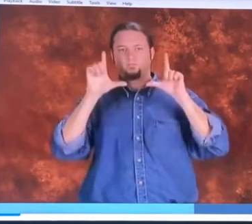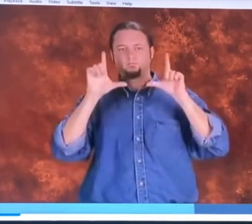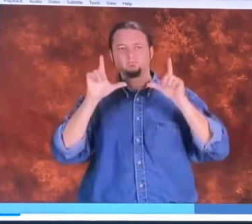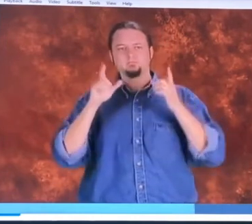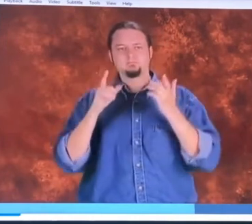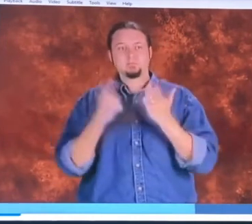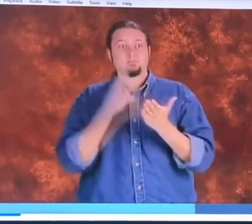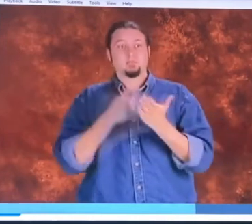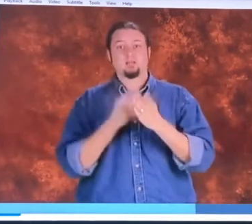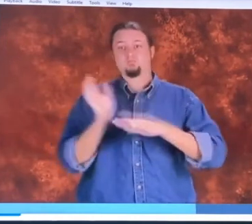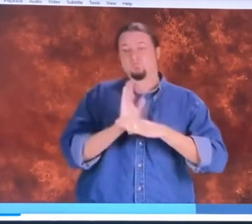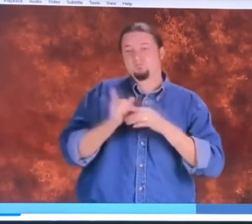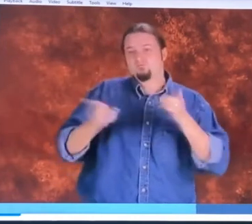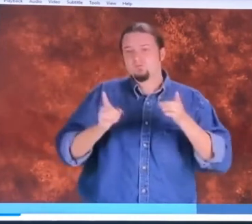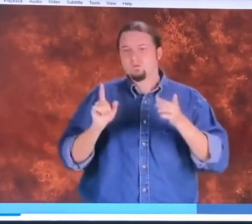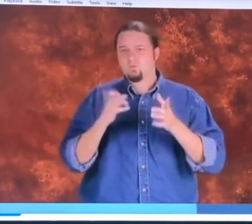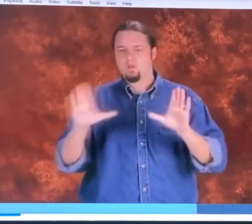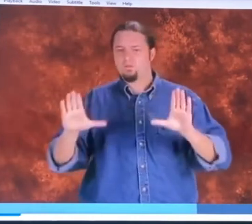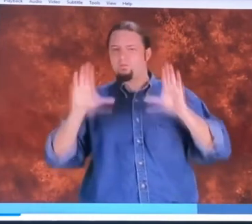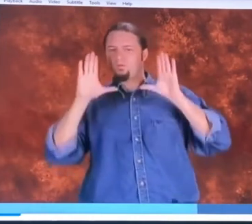And then the second one is telephoto.